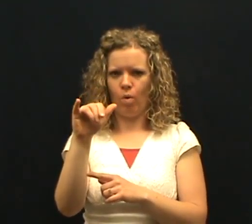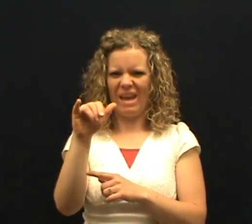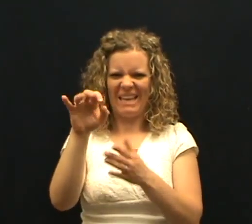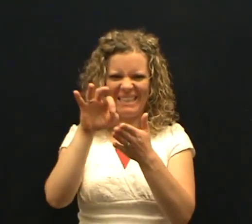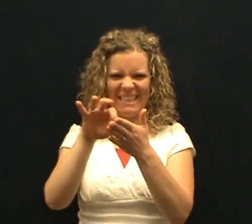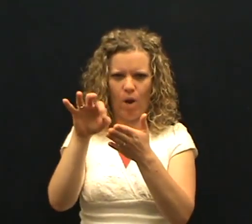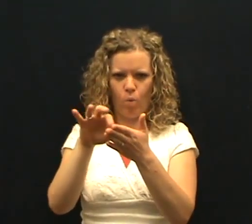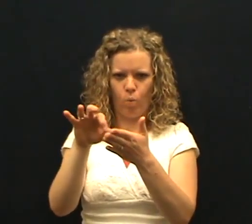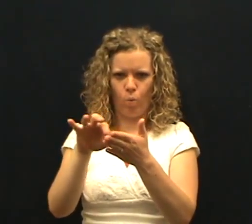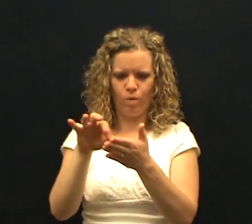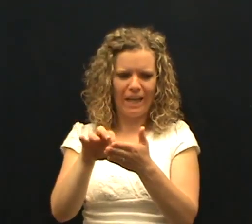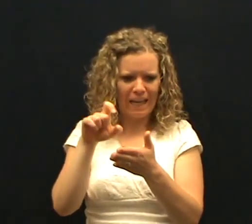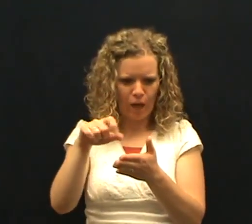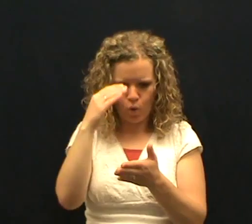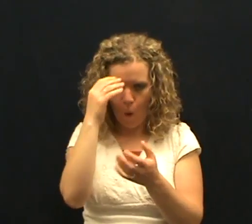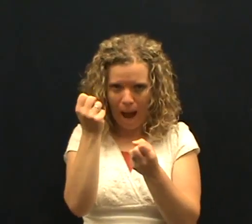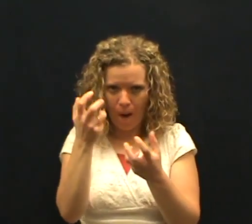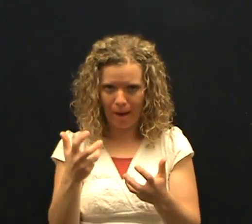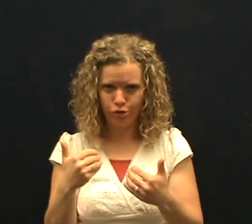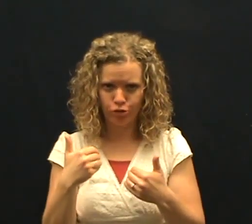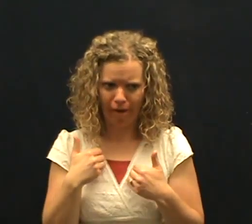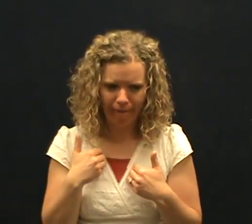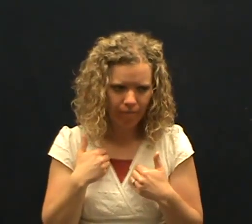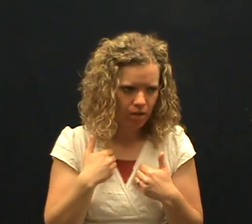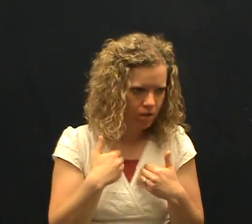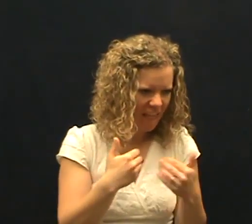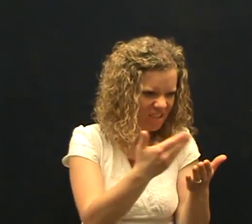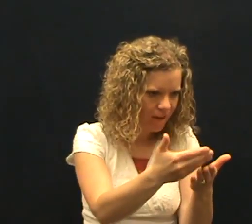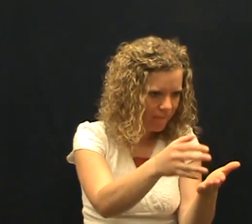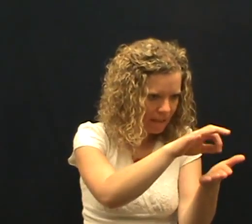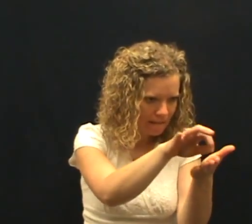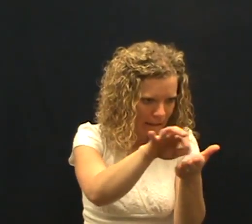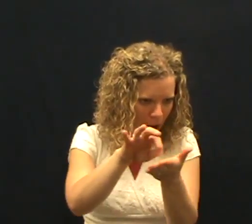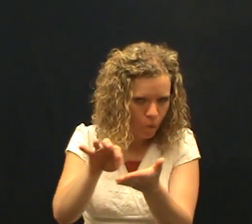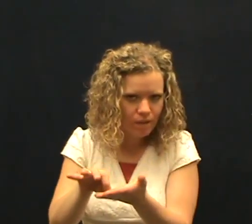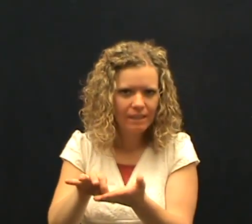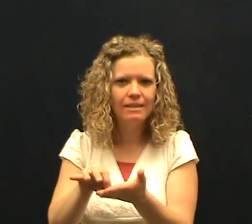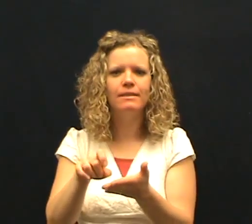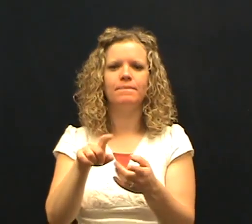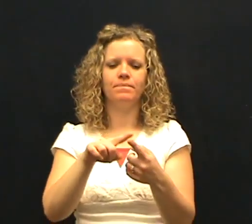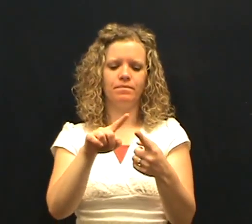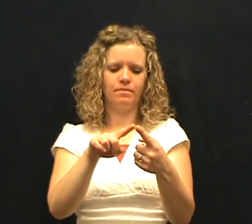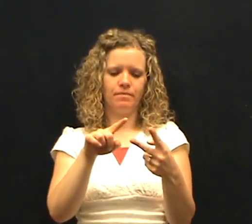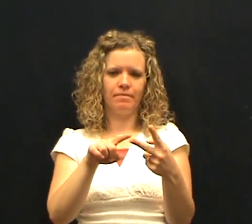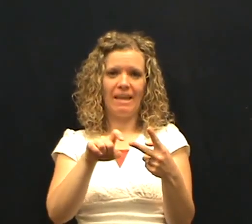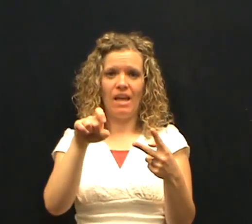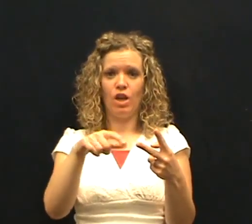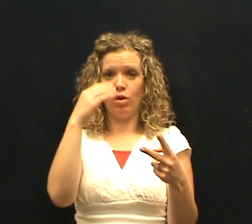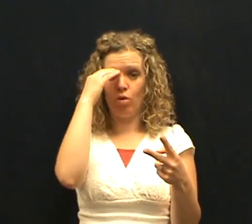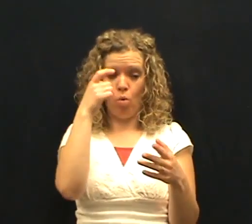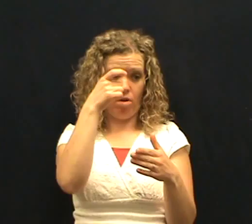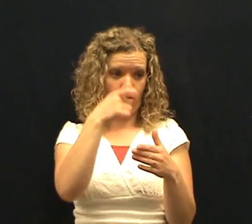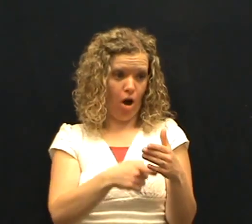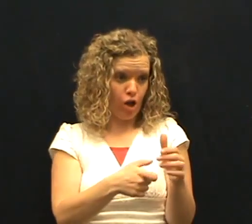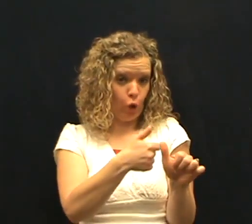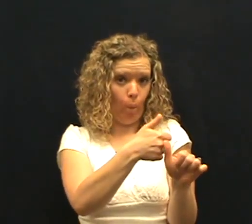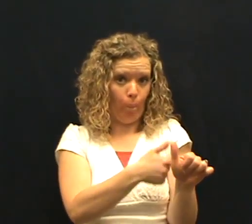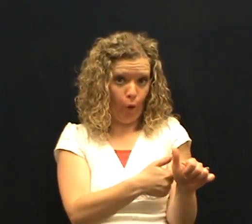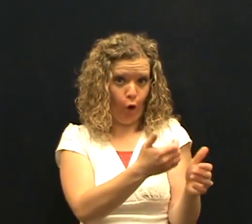count of all of our inventory items. We have to know what the cost of each of those types of items is so that we can take